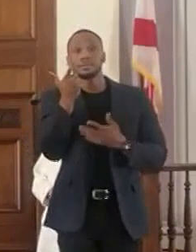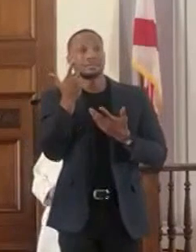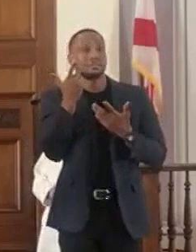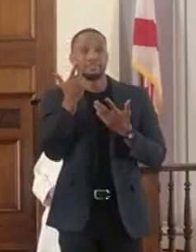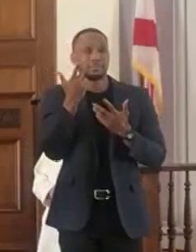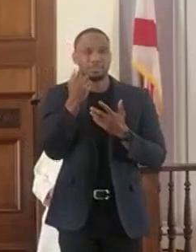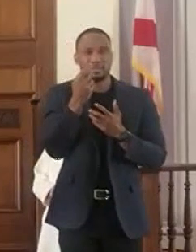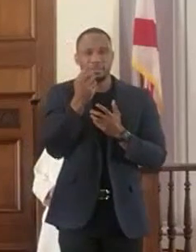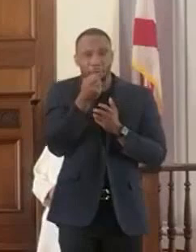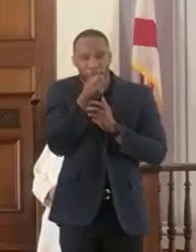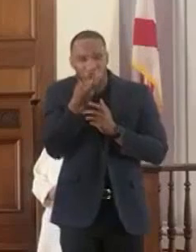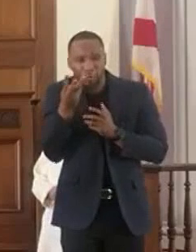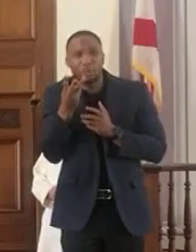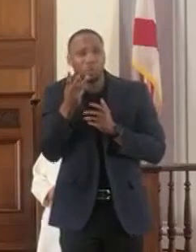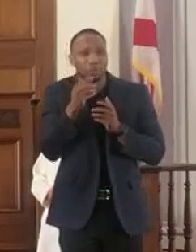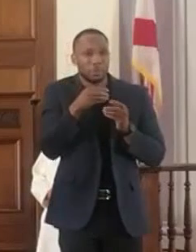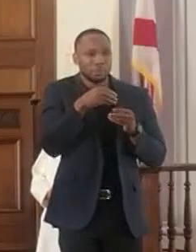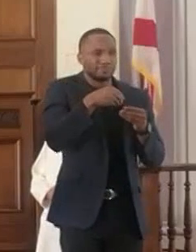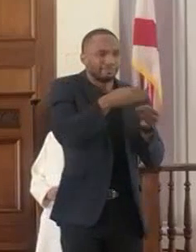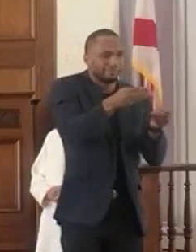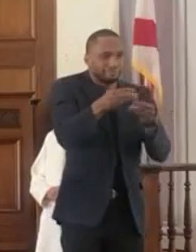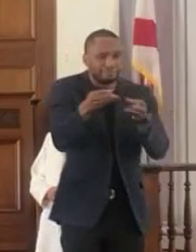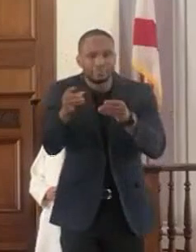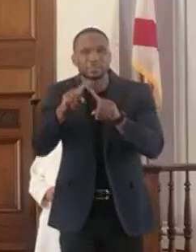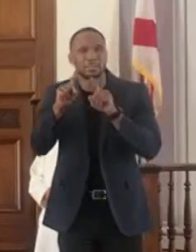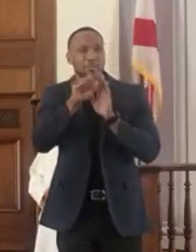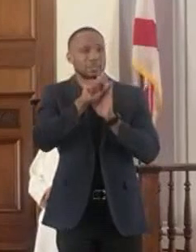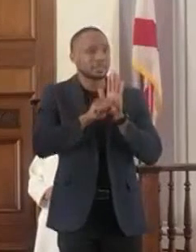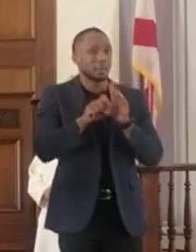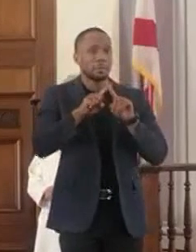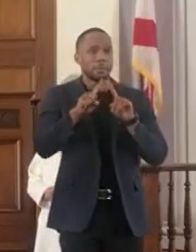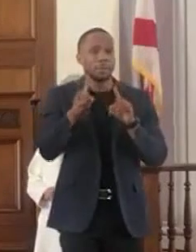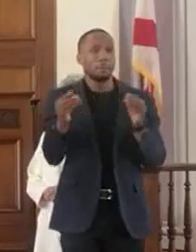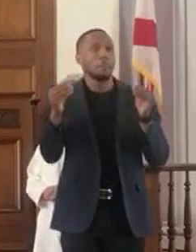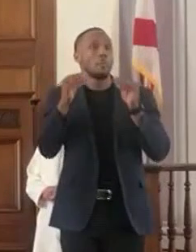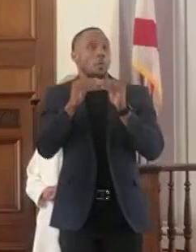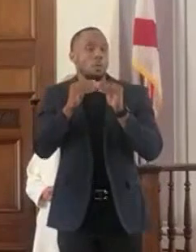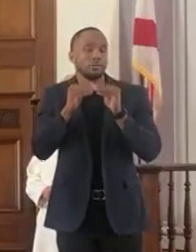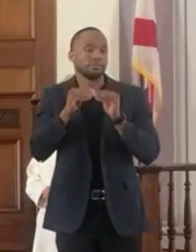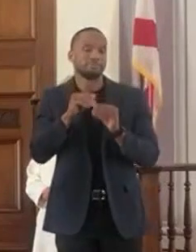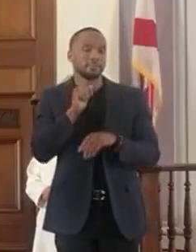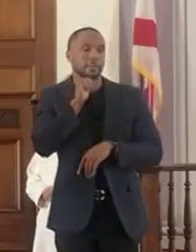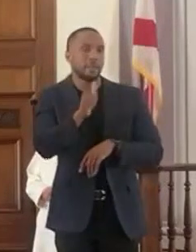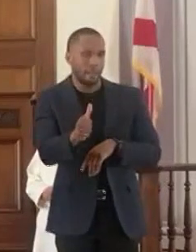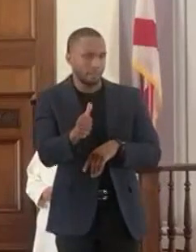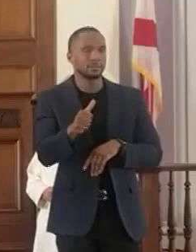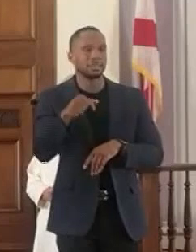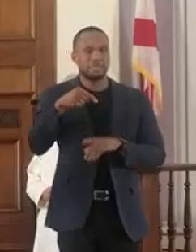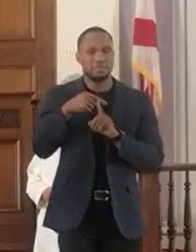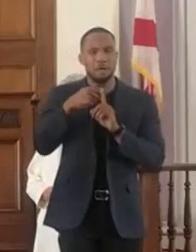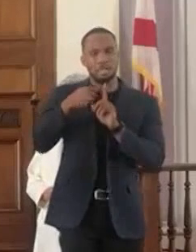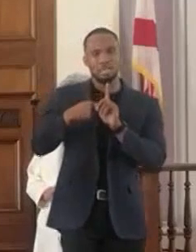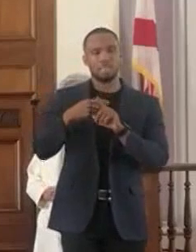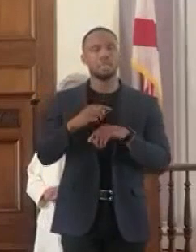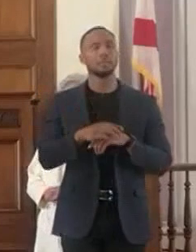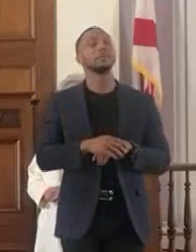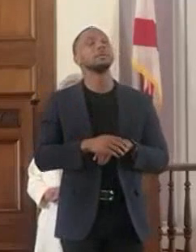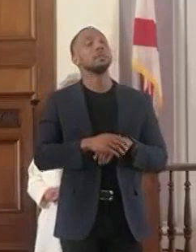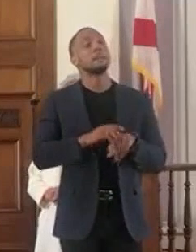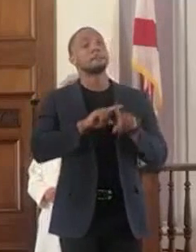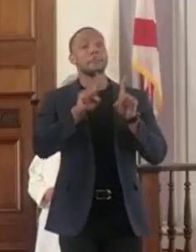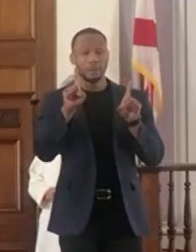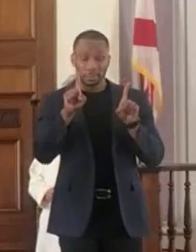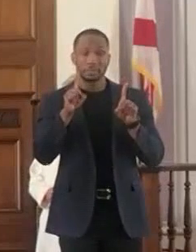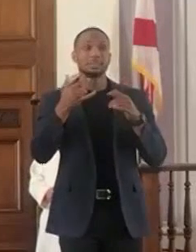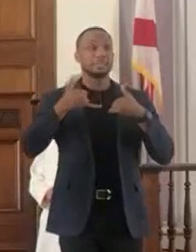small stockpile that all states are getting this week, but there won't be additional probably for the rest of the month of March. Nevertheless,